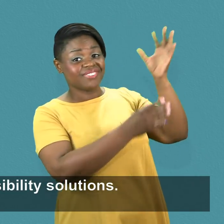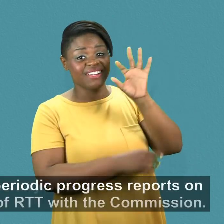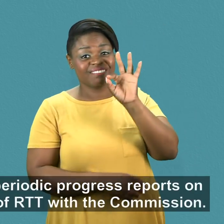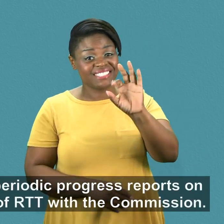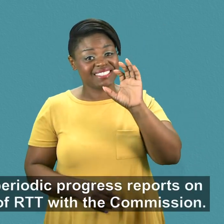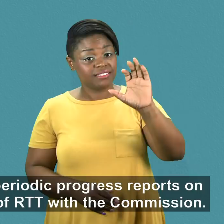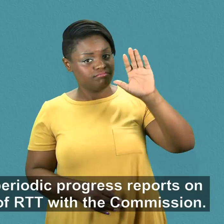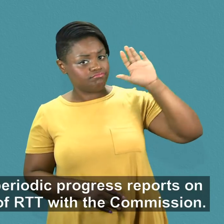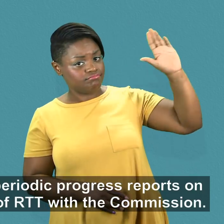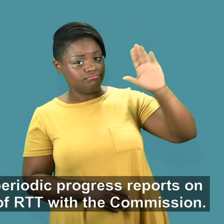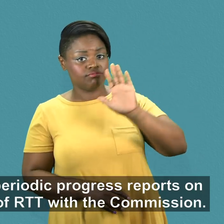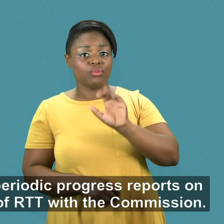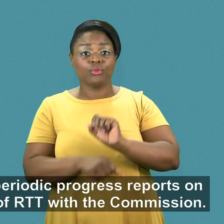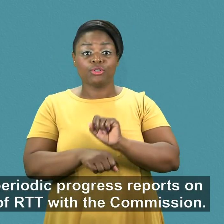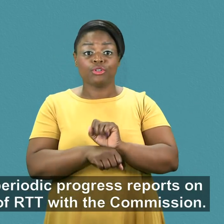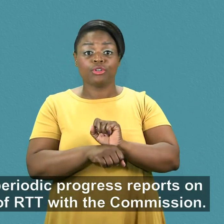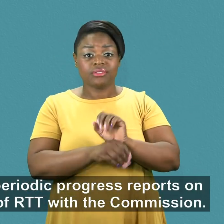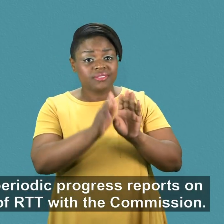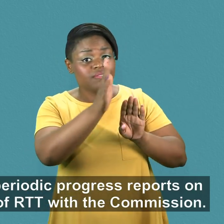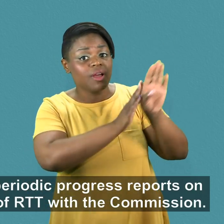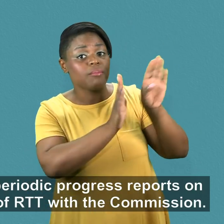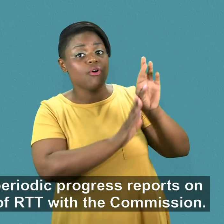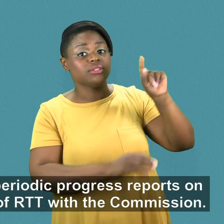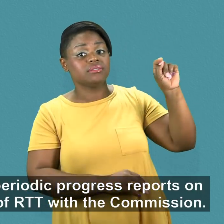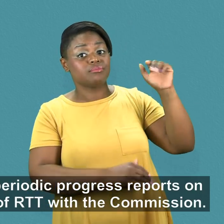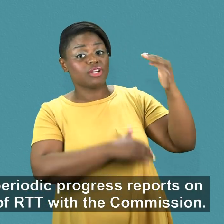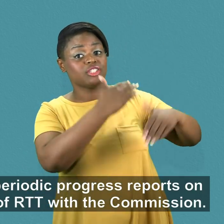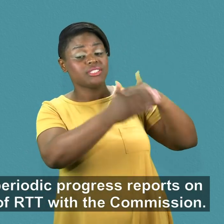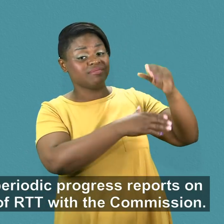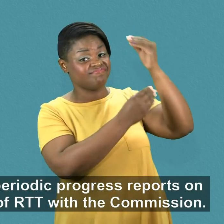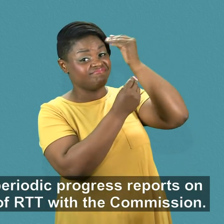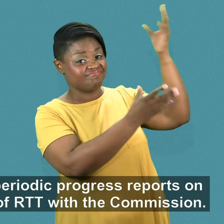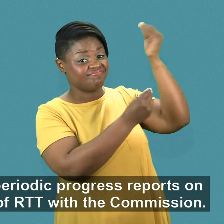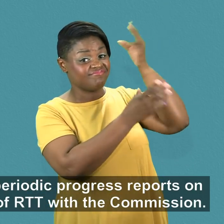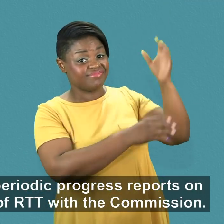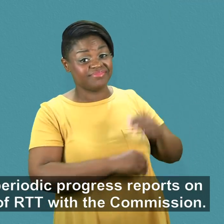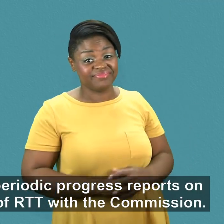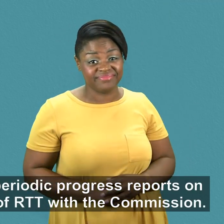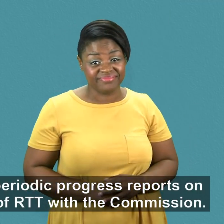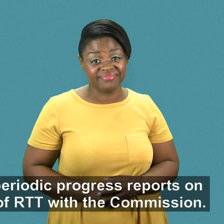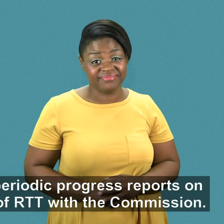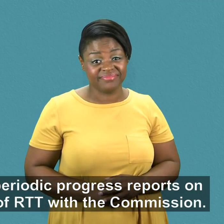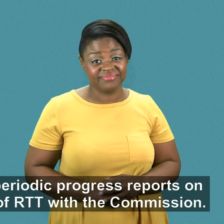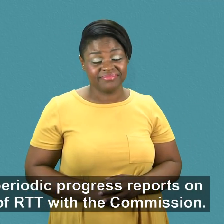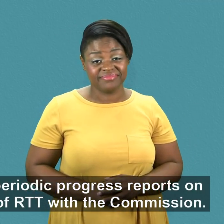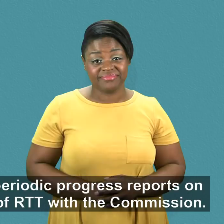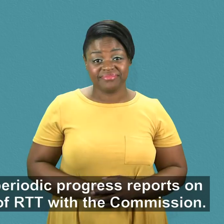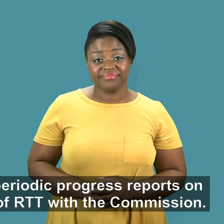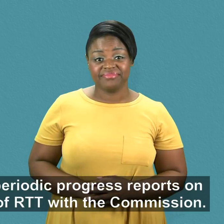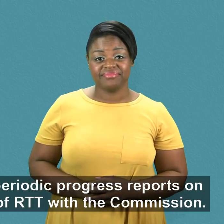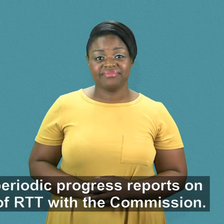Carriers must file periodic progress reports on their development of RTT with the Commission